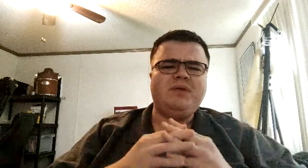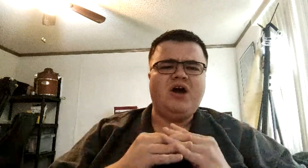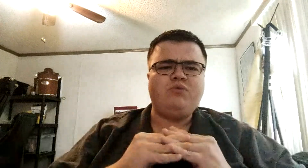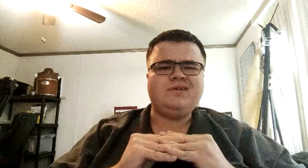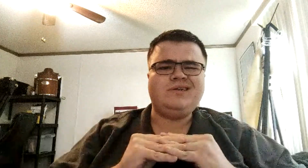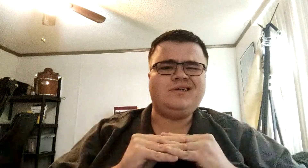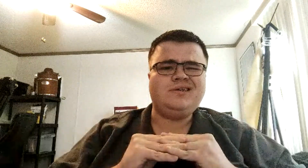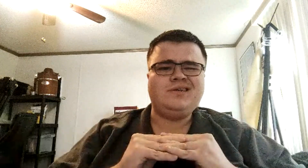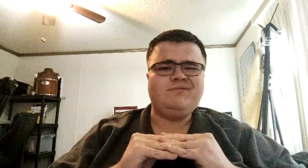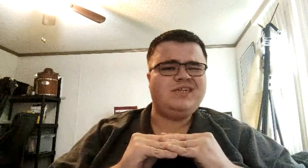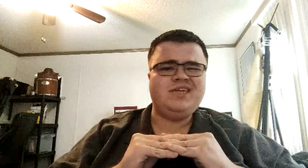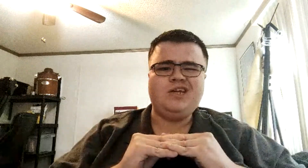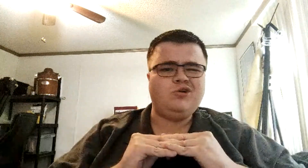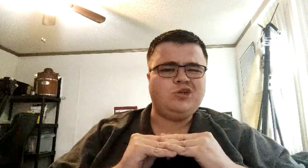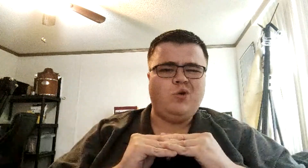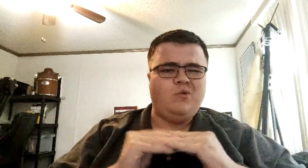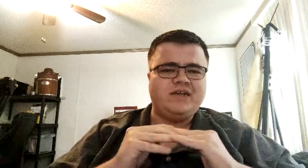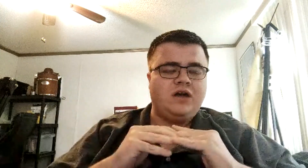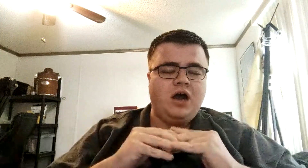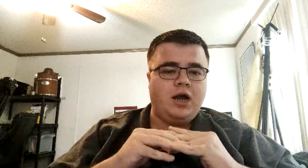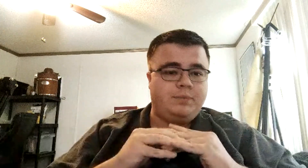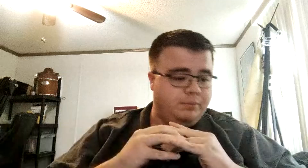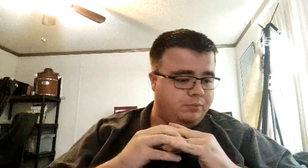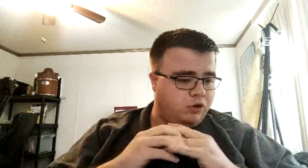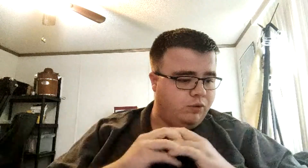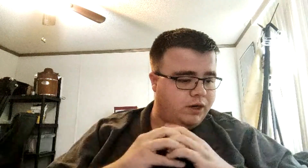about 17 years old at that time. I remember correctly.